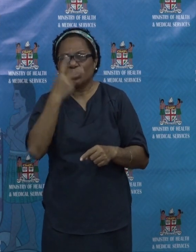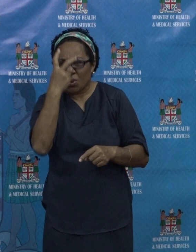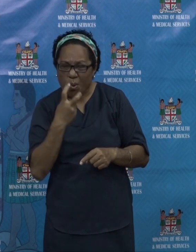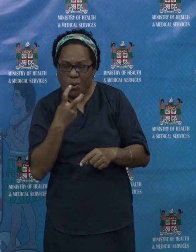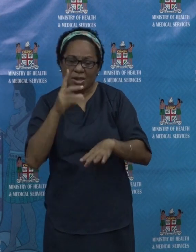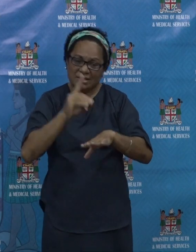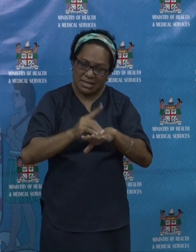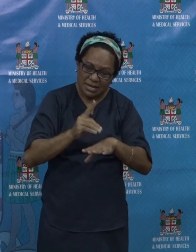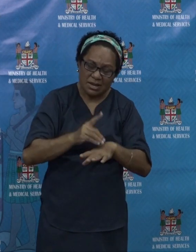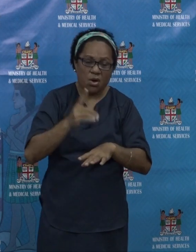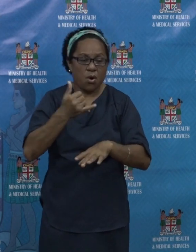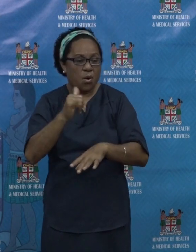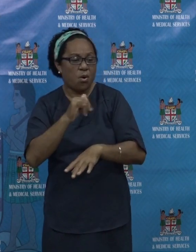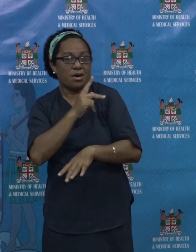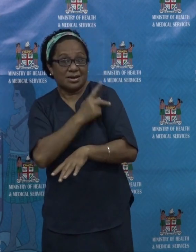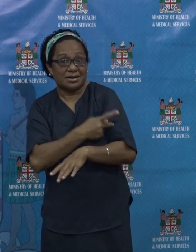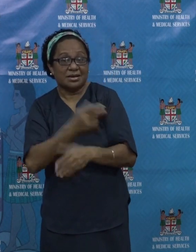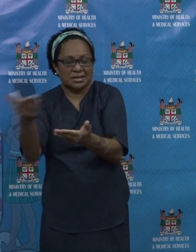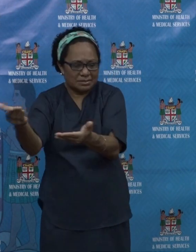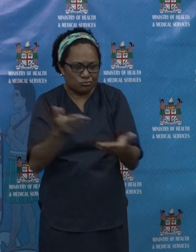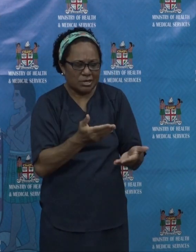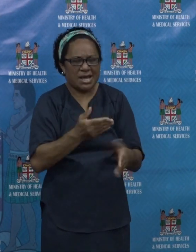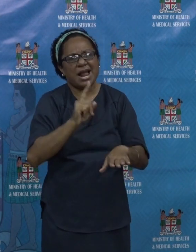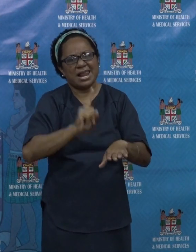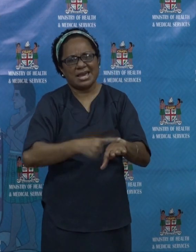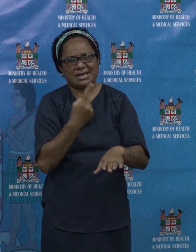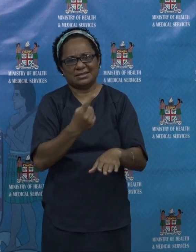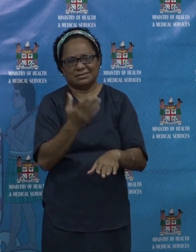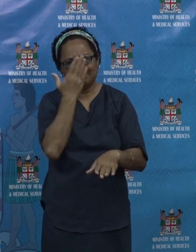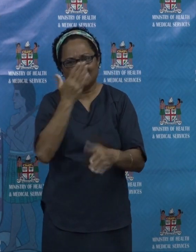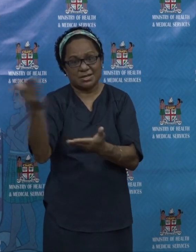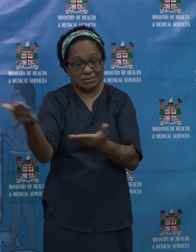members who have arrived too late or succumbed at home.